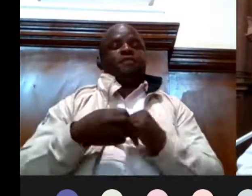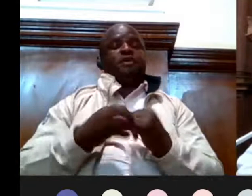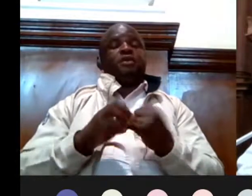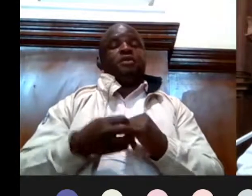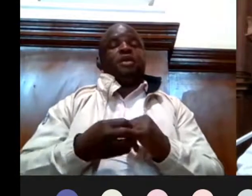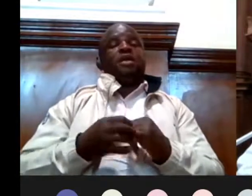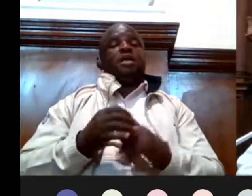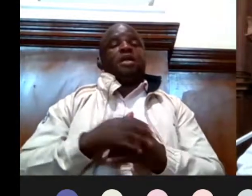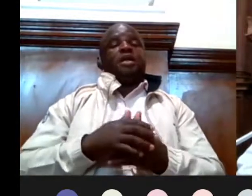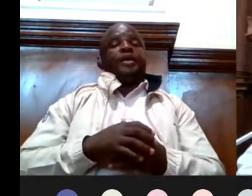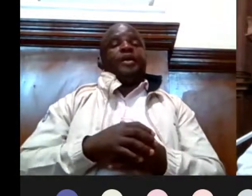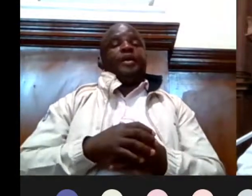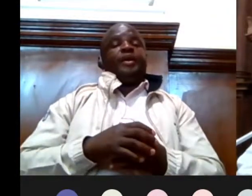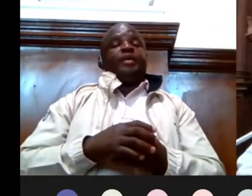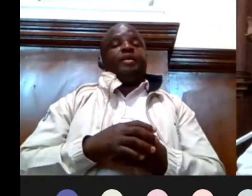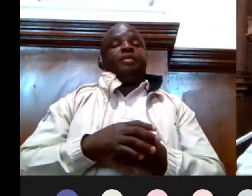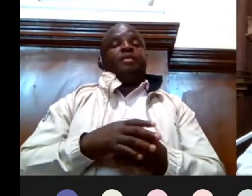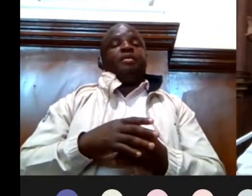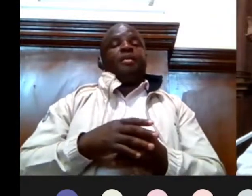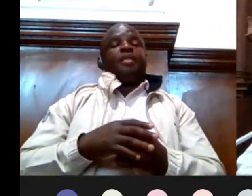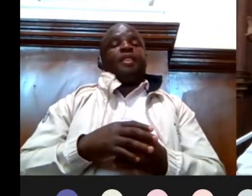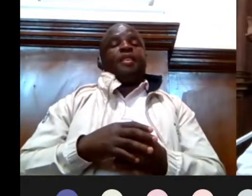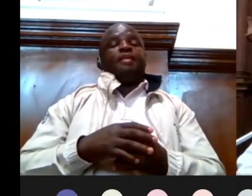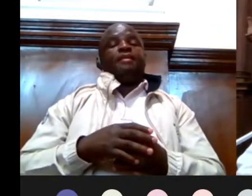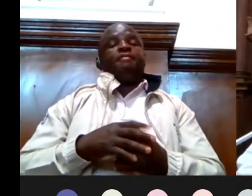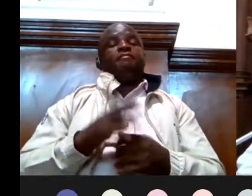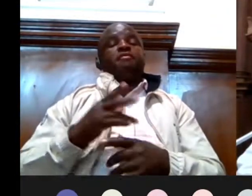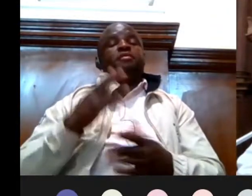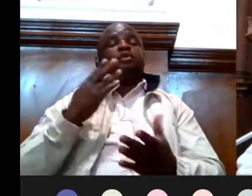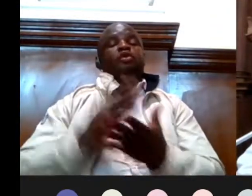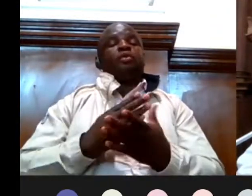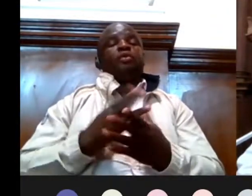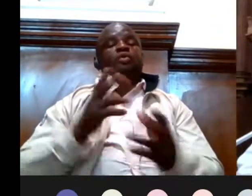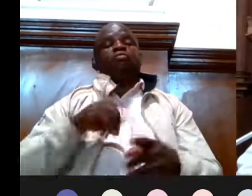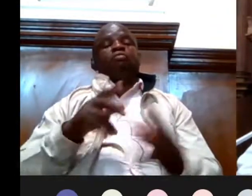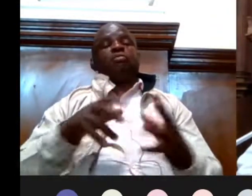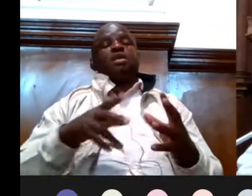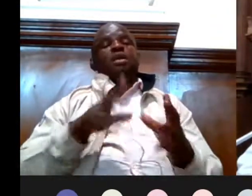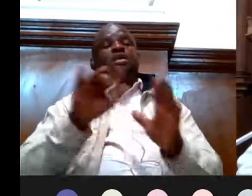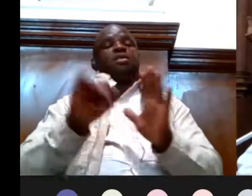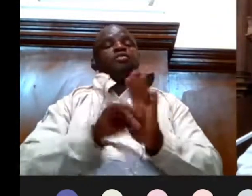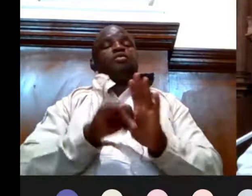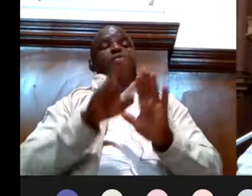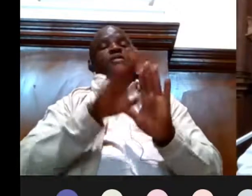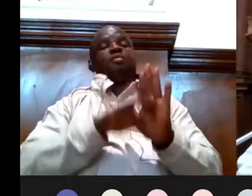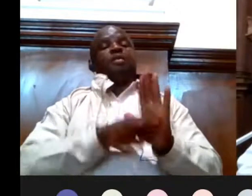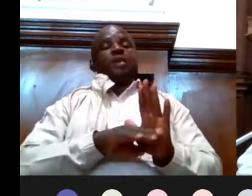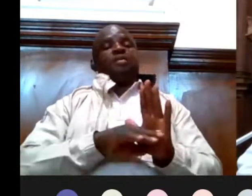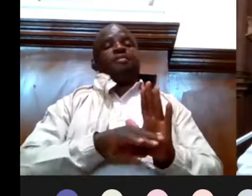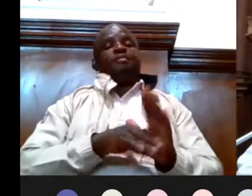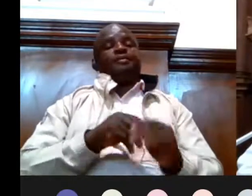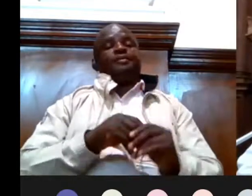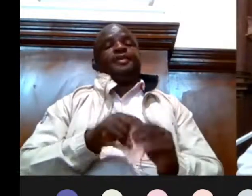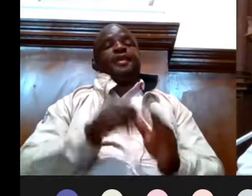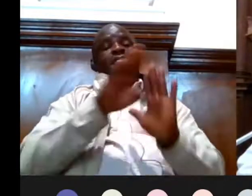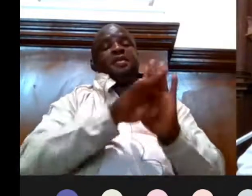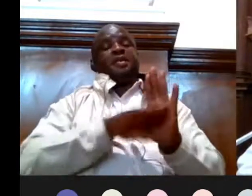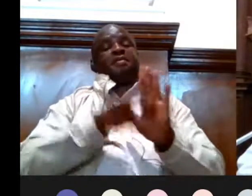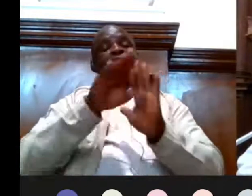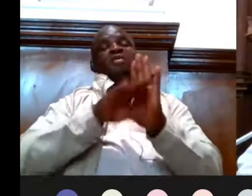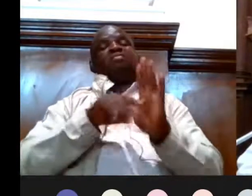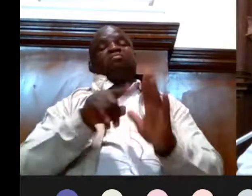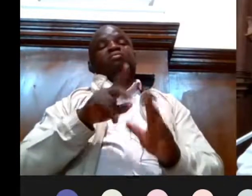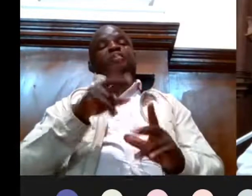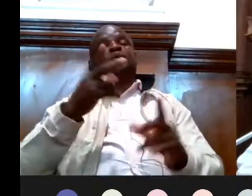a mangata a ho bona hore ho ba le diprogramu seo e leng hore re di kenya